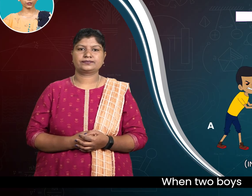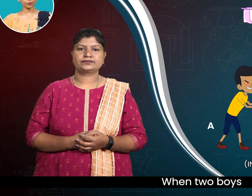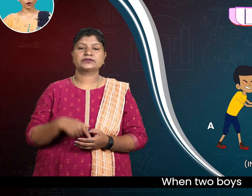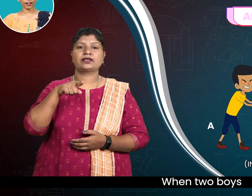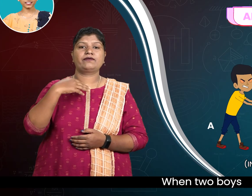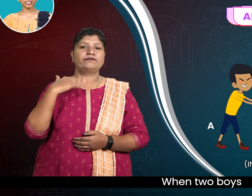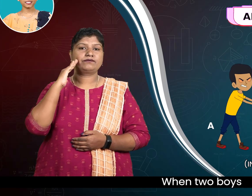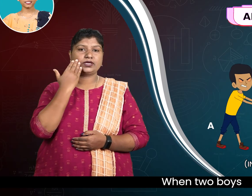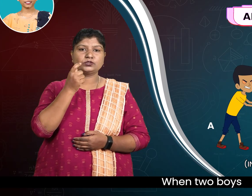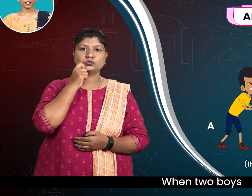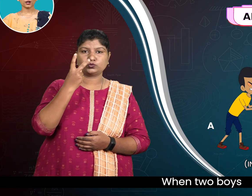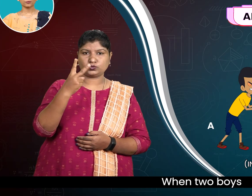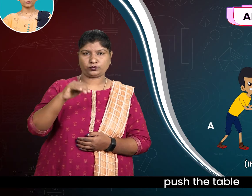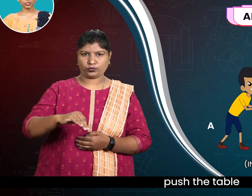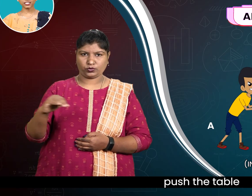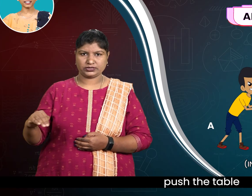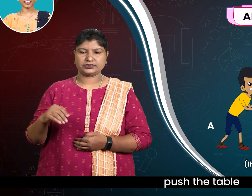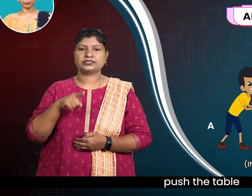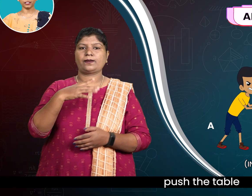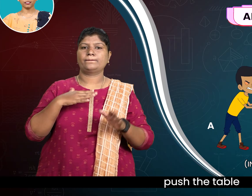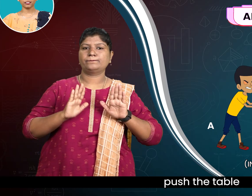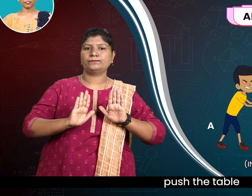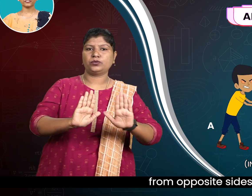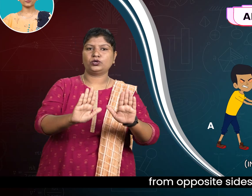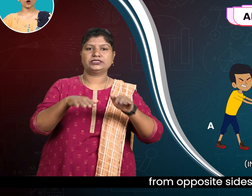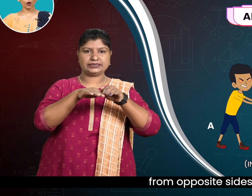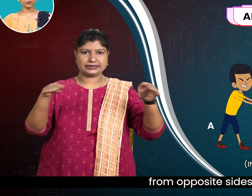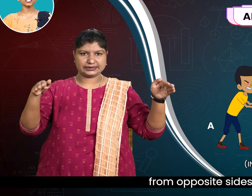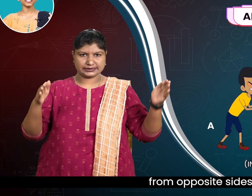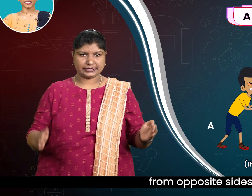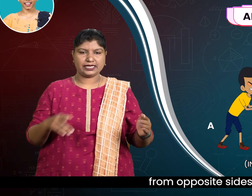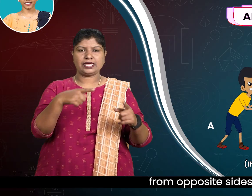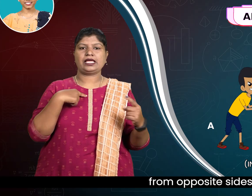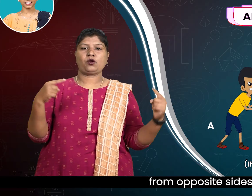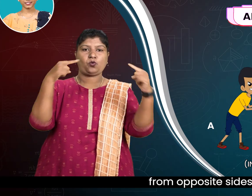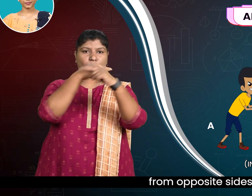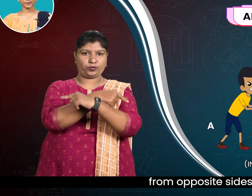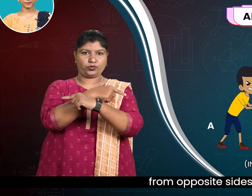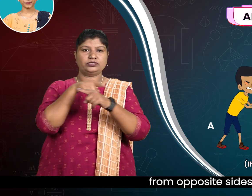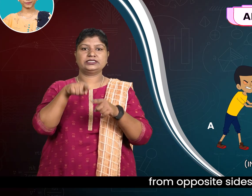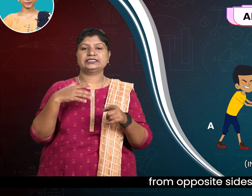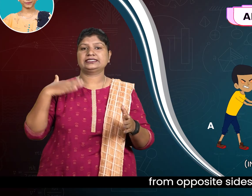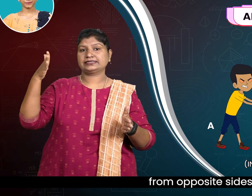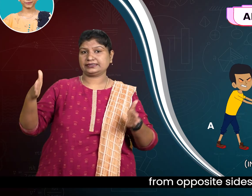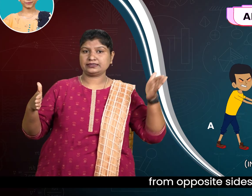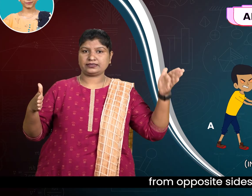When two boys push the table from opposite sides,